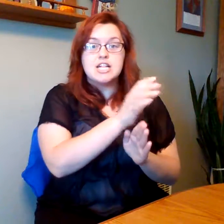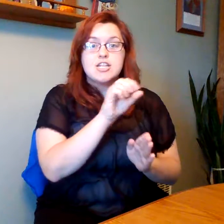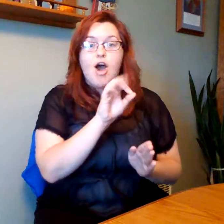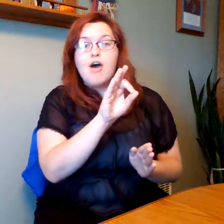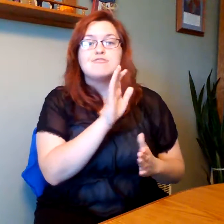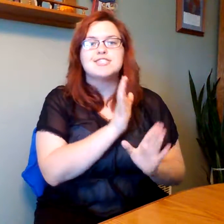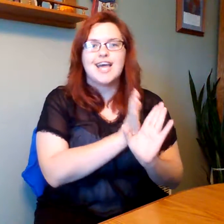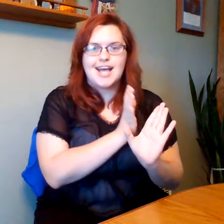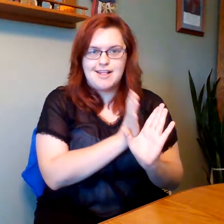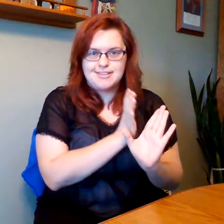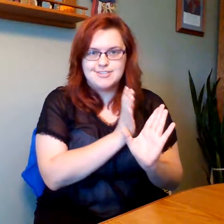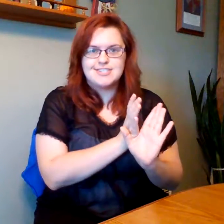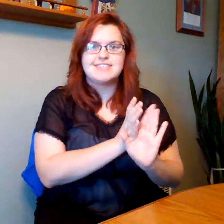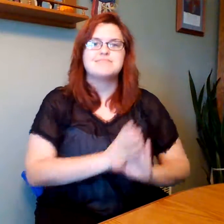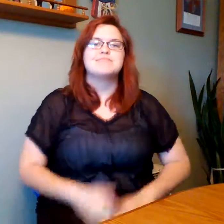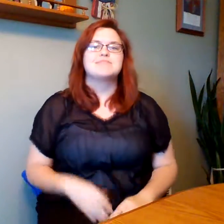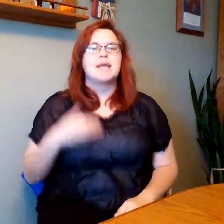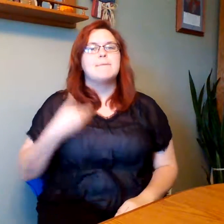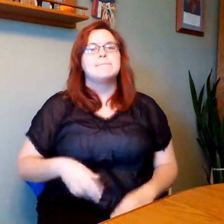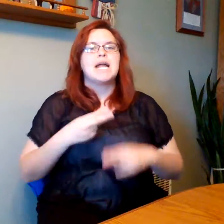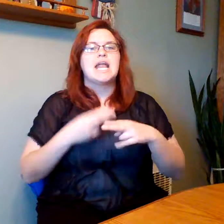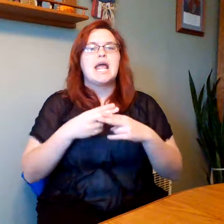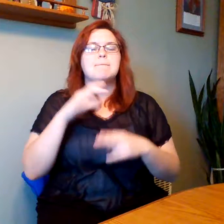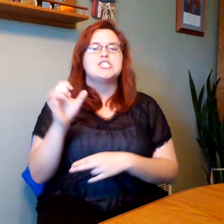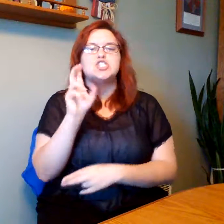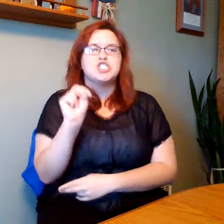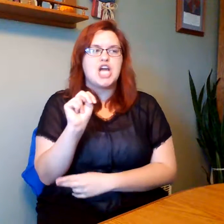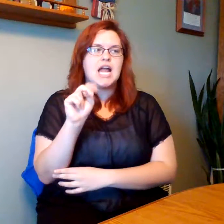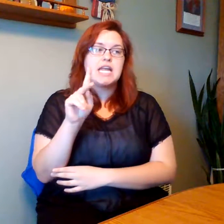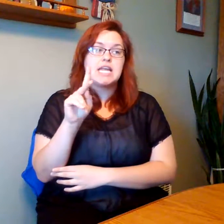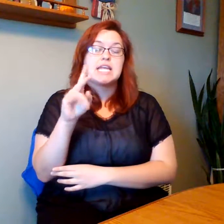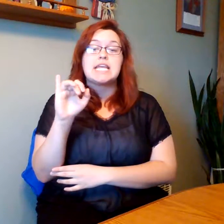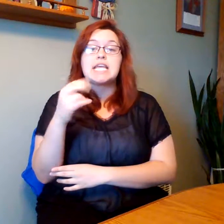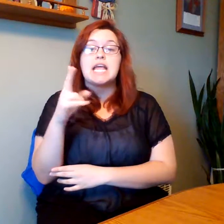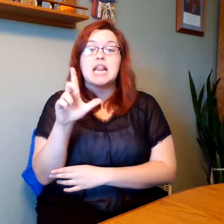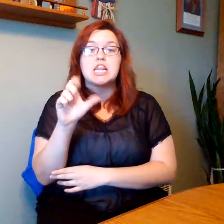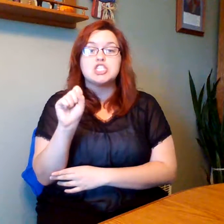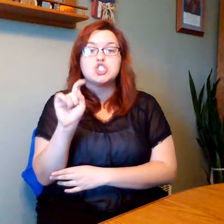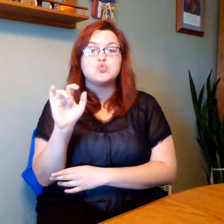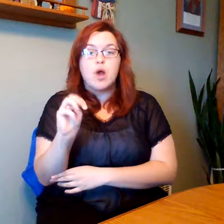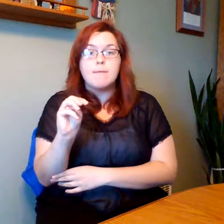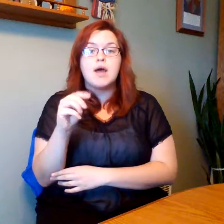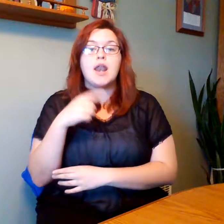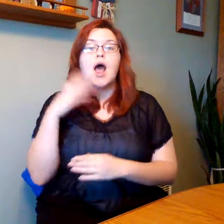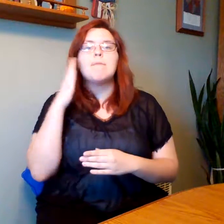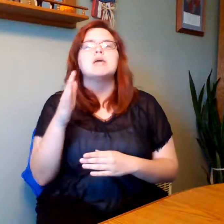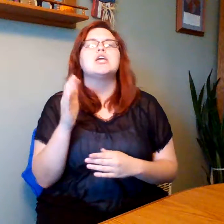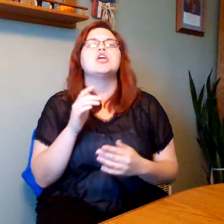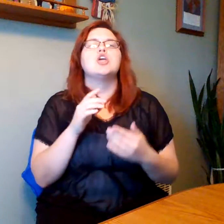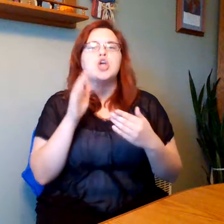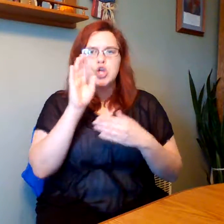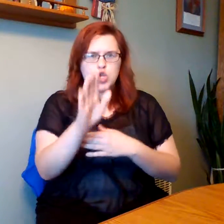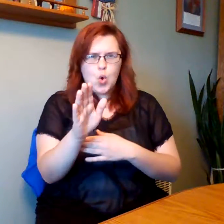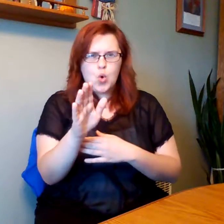My name is John Killstrom. I'm a professor in the Department of Psychology, and I'll be your chief content provider